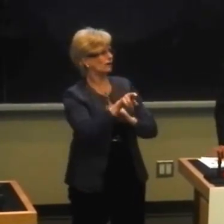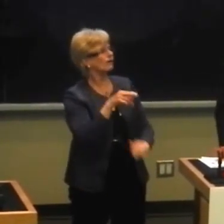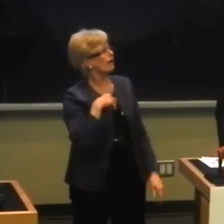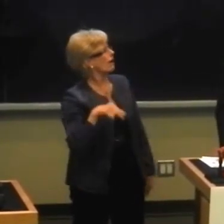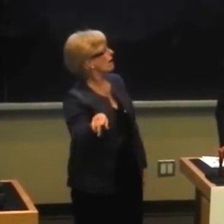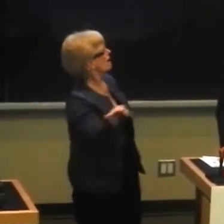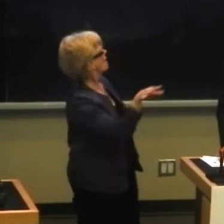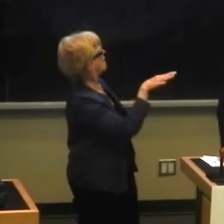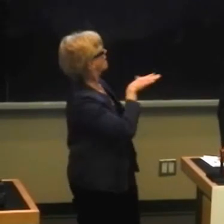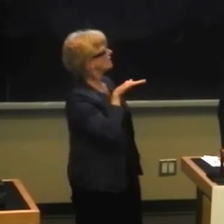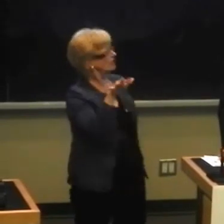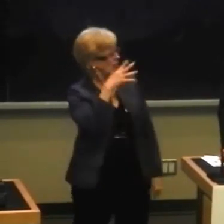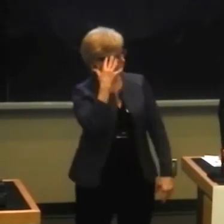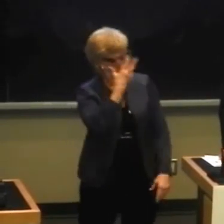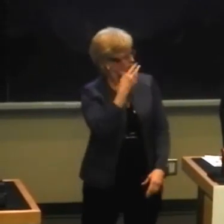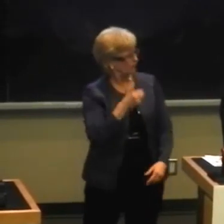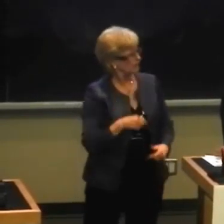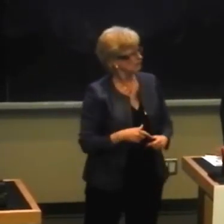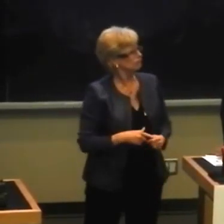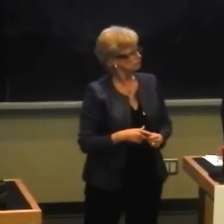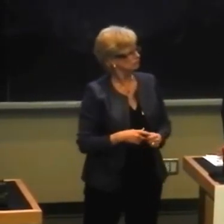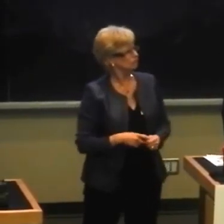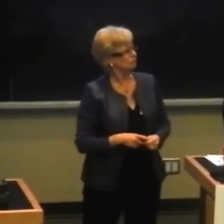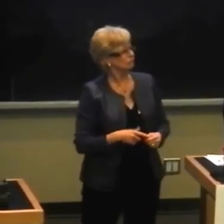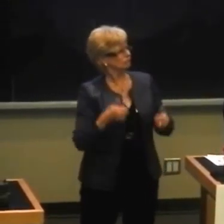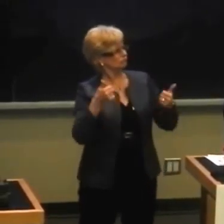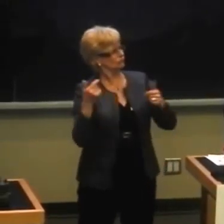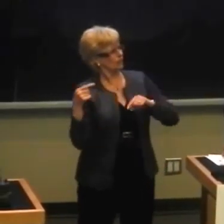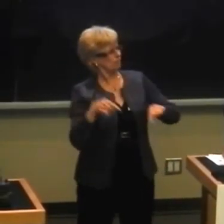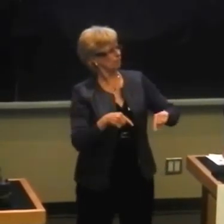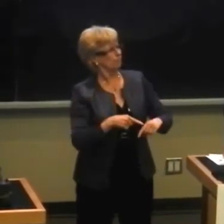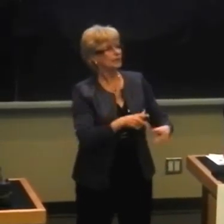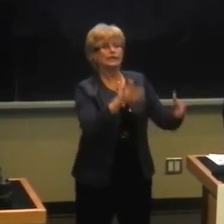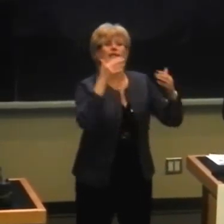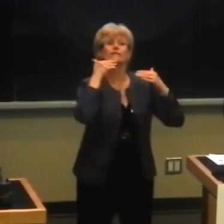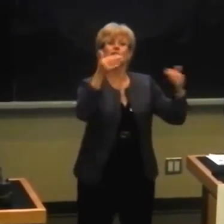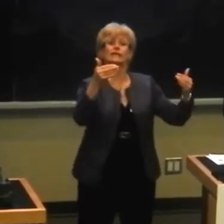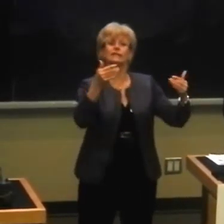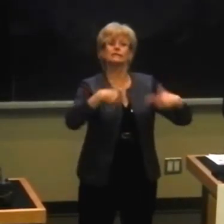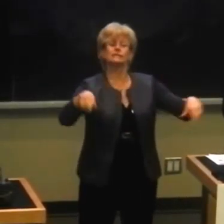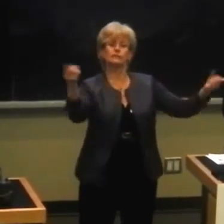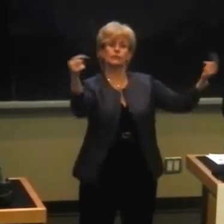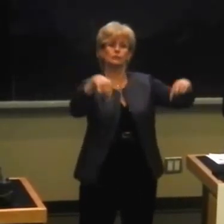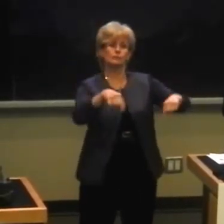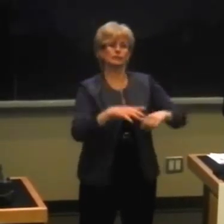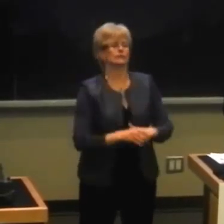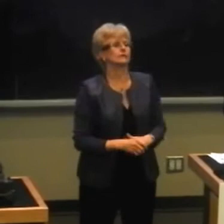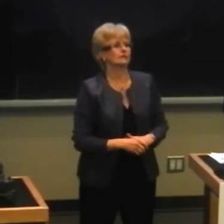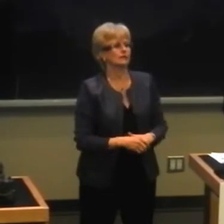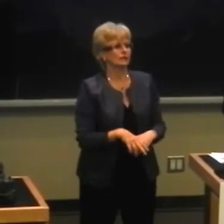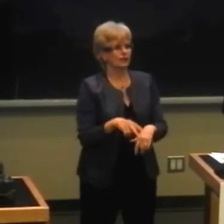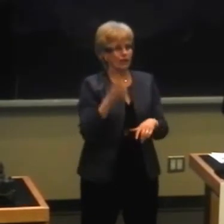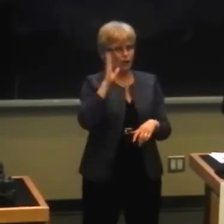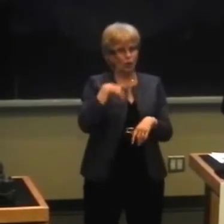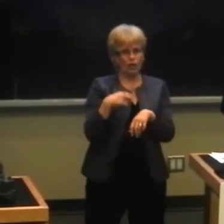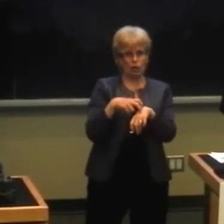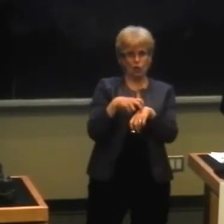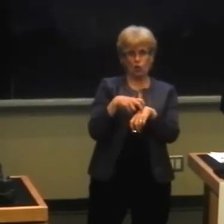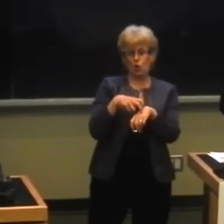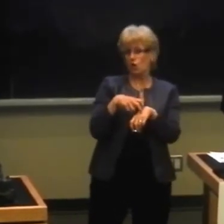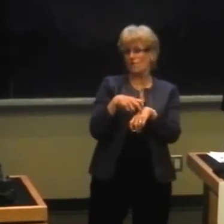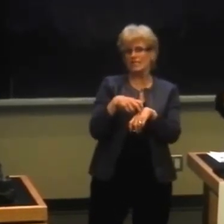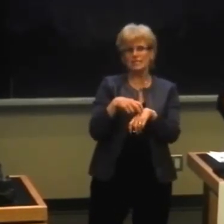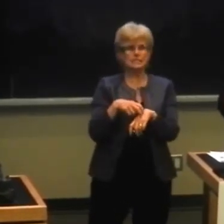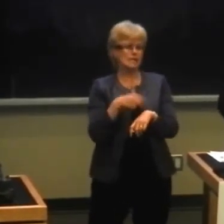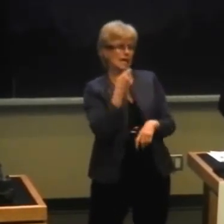really is a beautiful facility you've got here. So it's great to be here. Thanks, everyone, for coming. You're always a bit nervous about these things before they kick